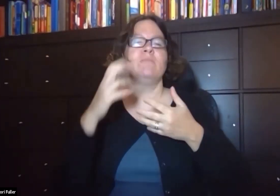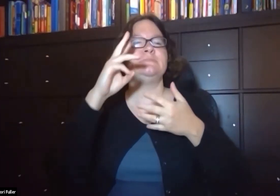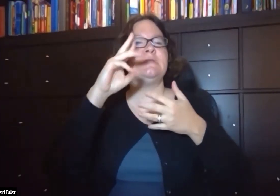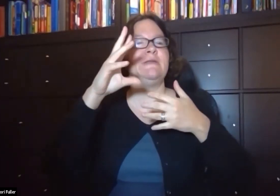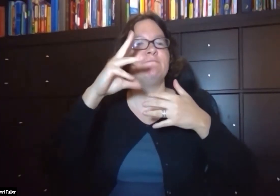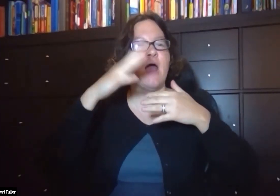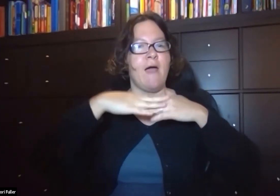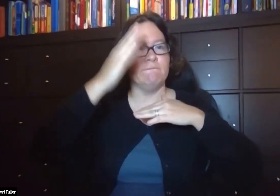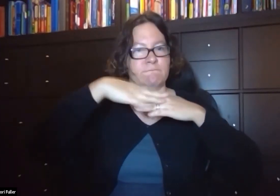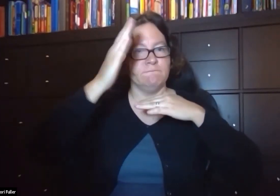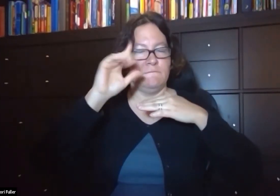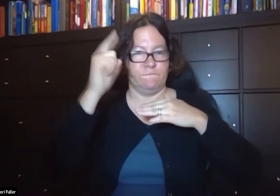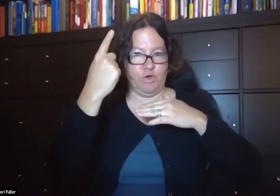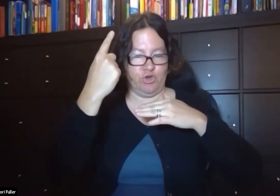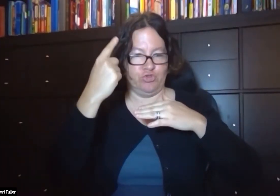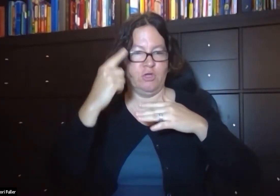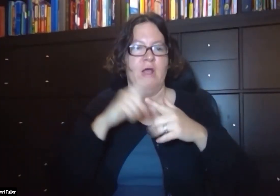now in Florida,